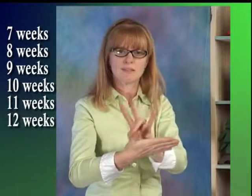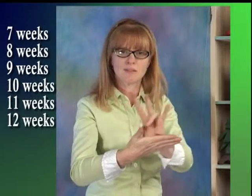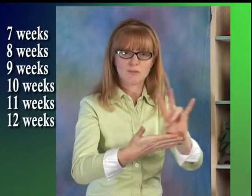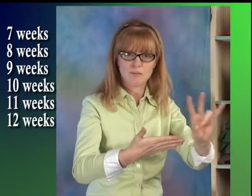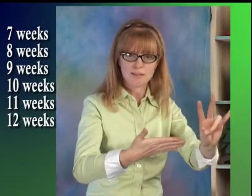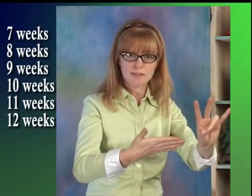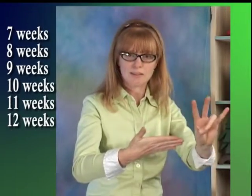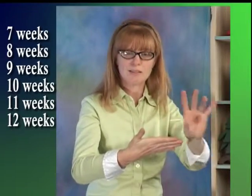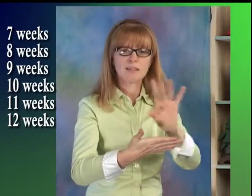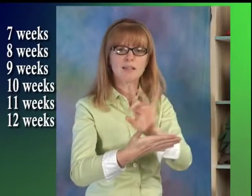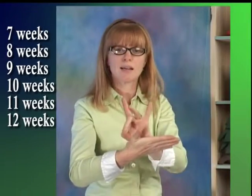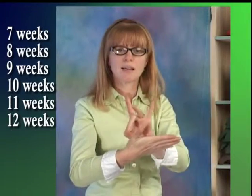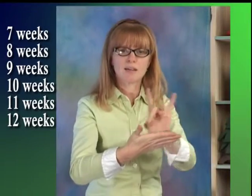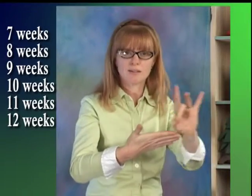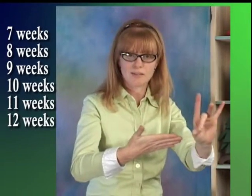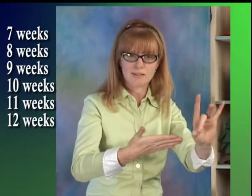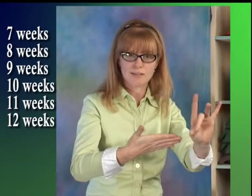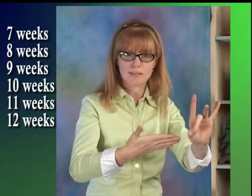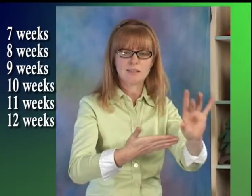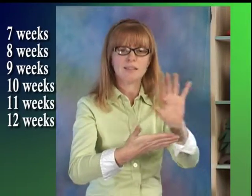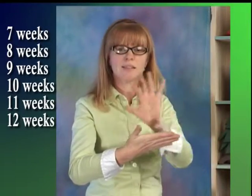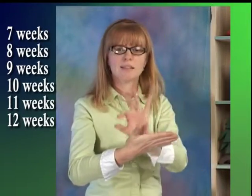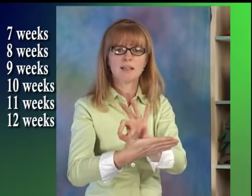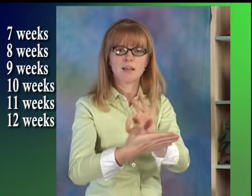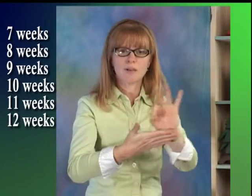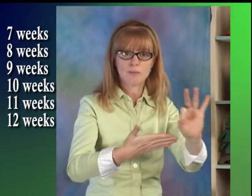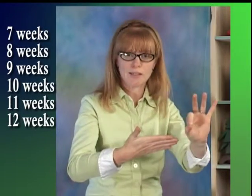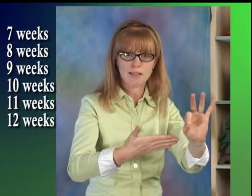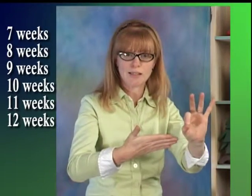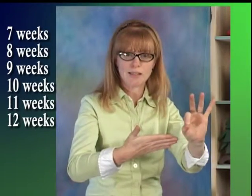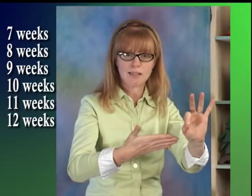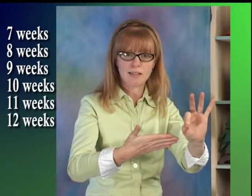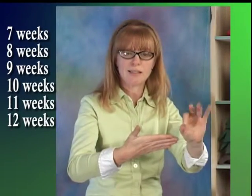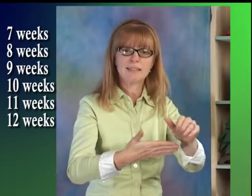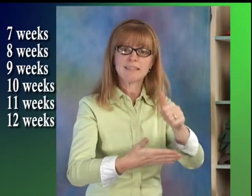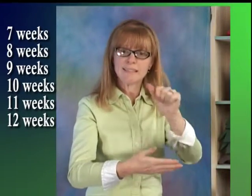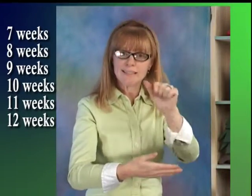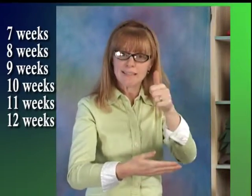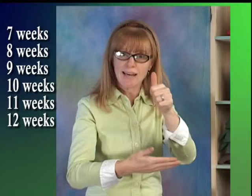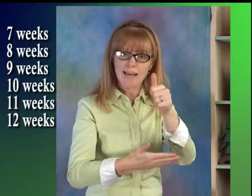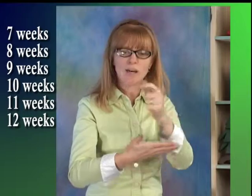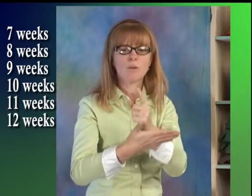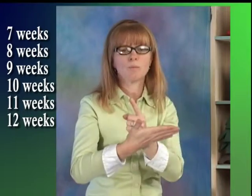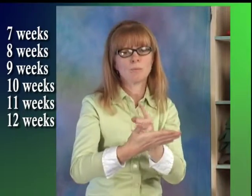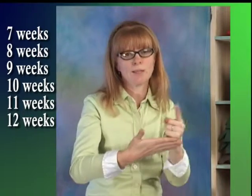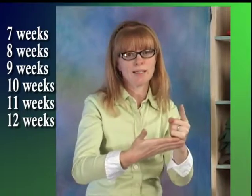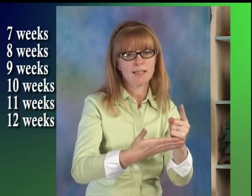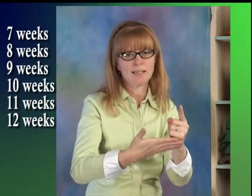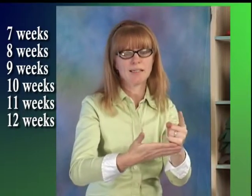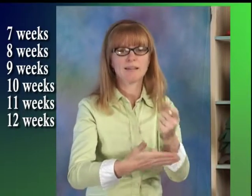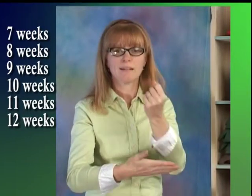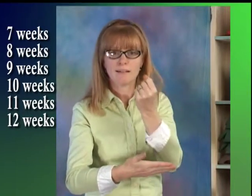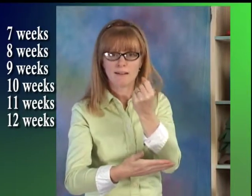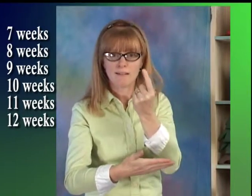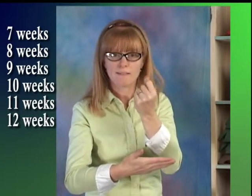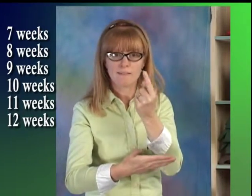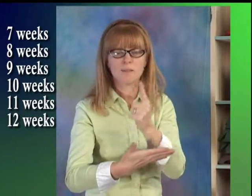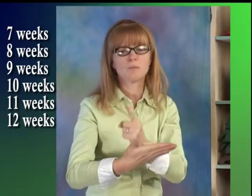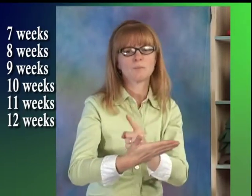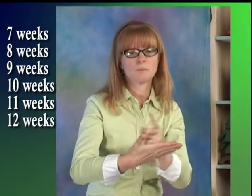weeks, 7 weeks, 8 weeks, 9 weeks, 10